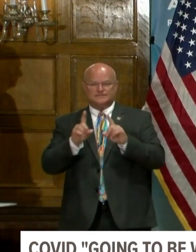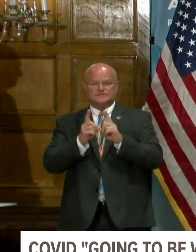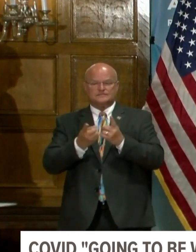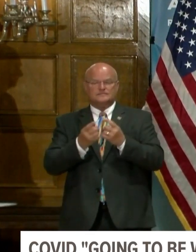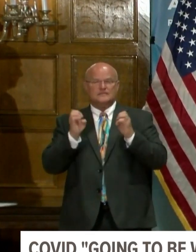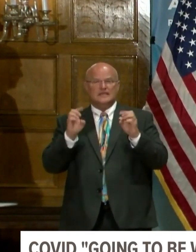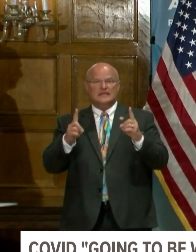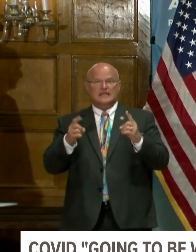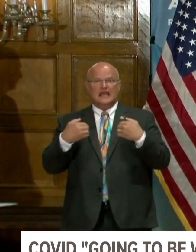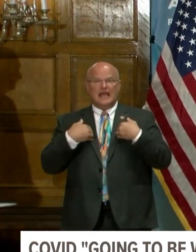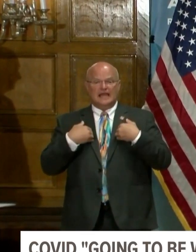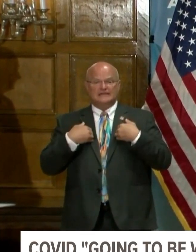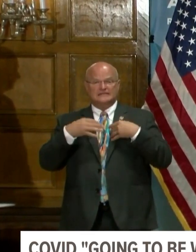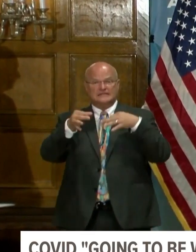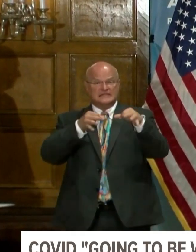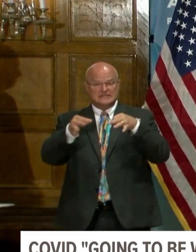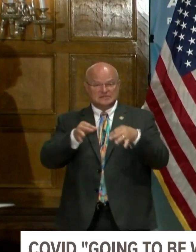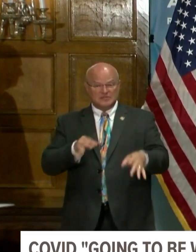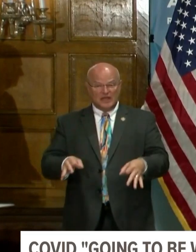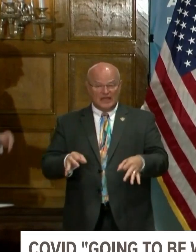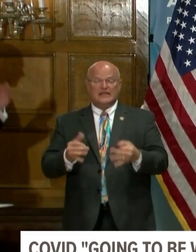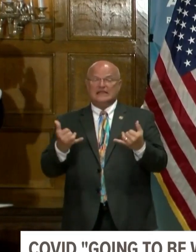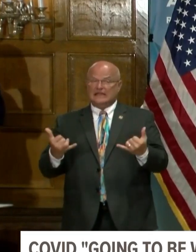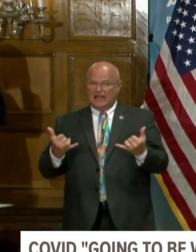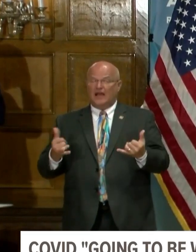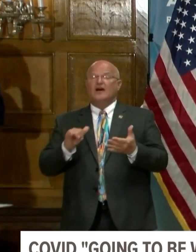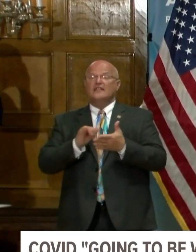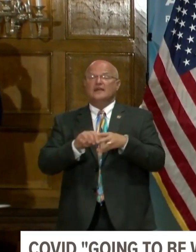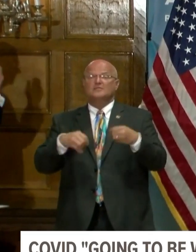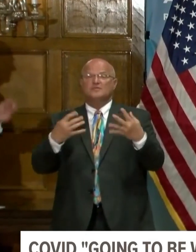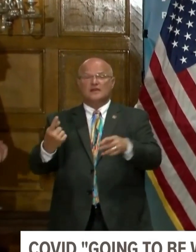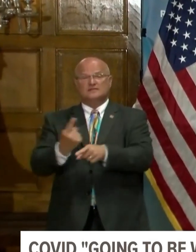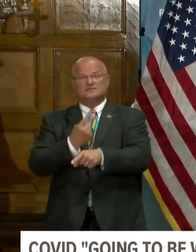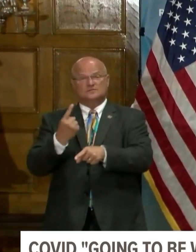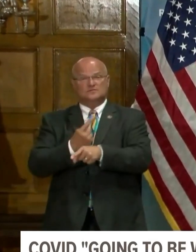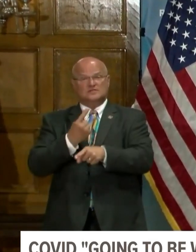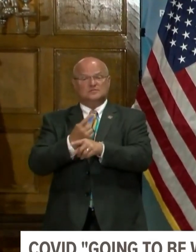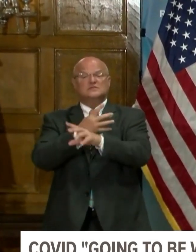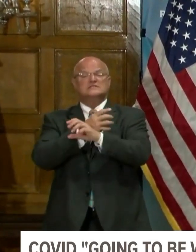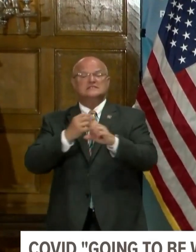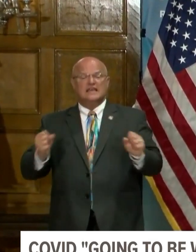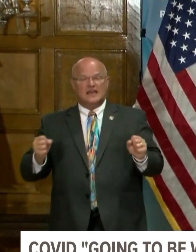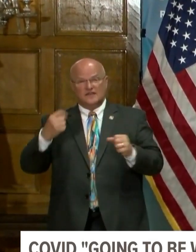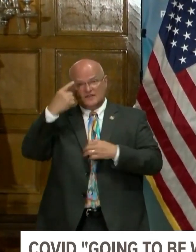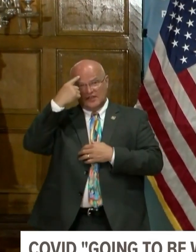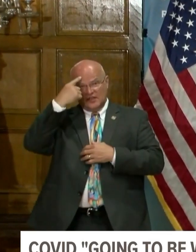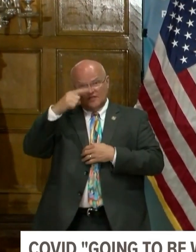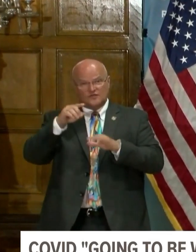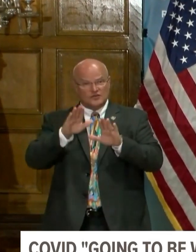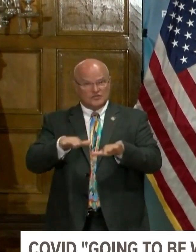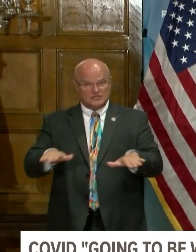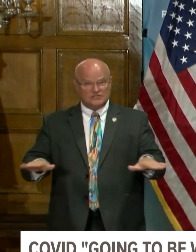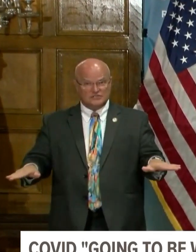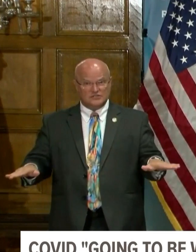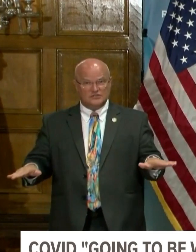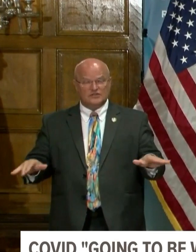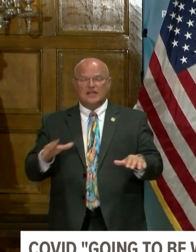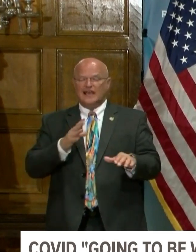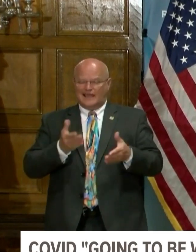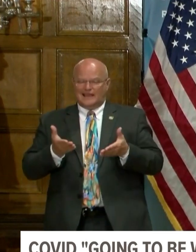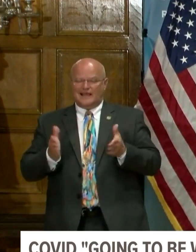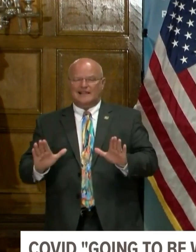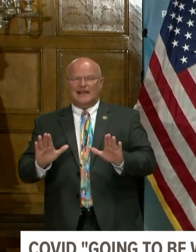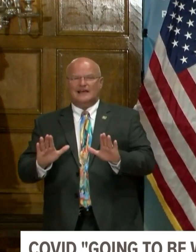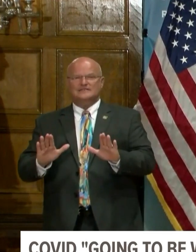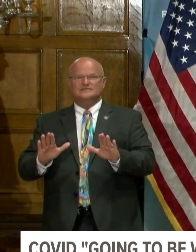Education has laid out is something that provides reasonable safety for children and allows